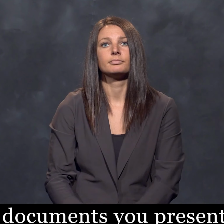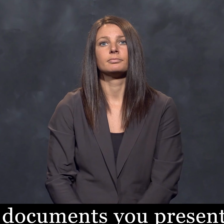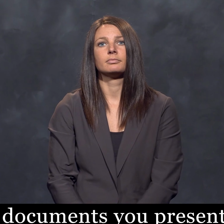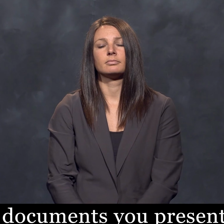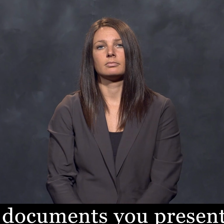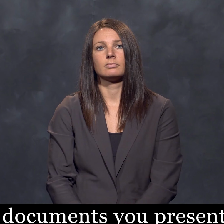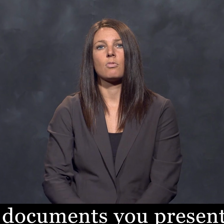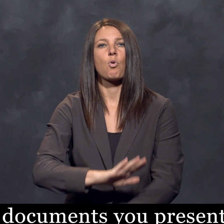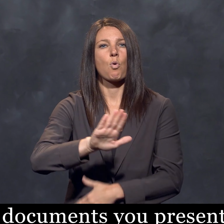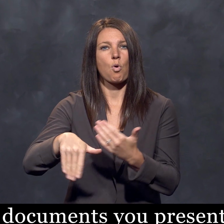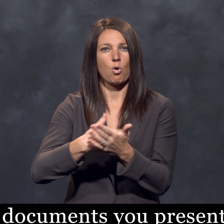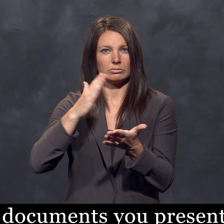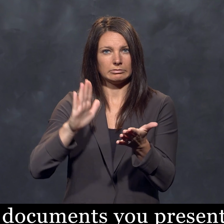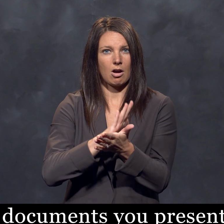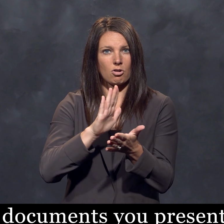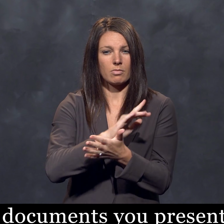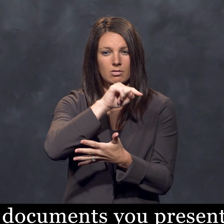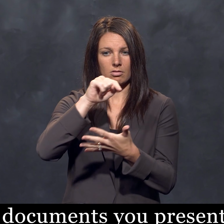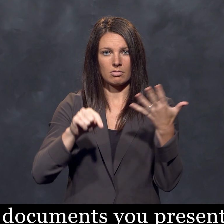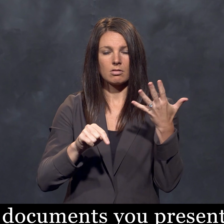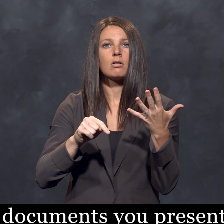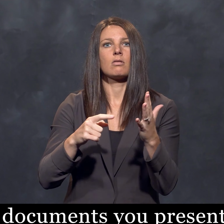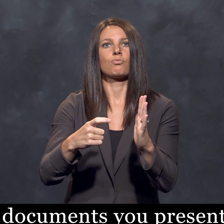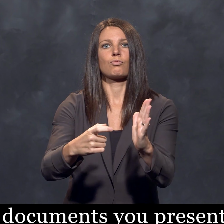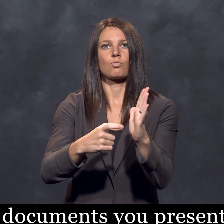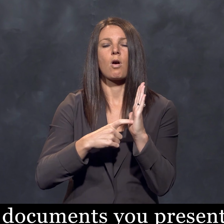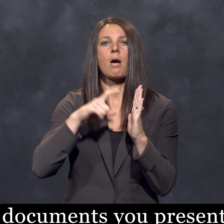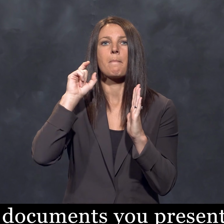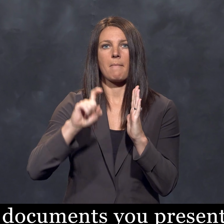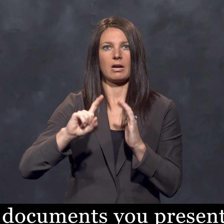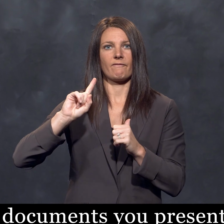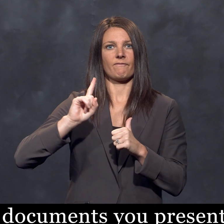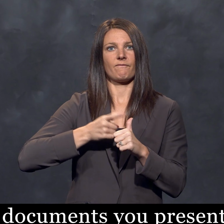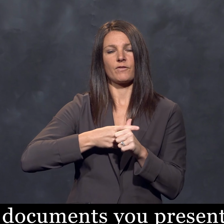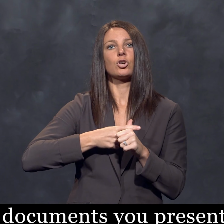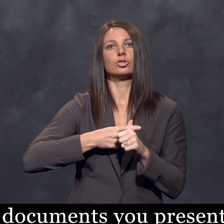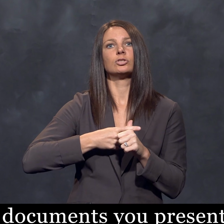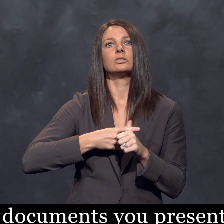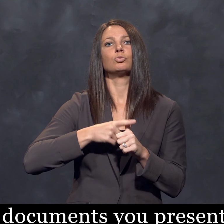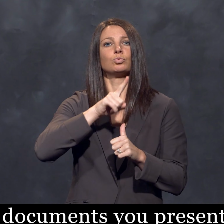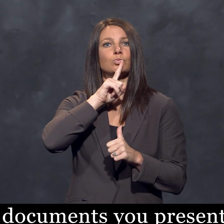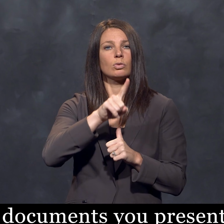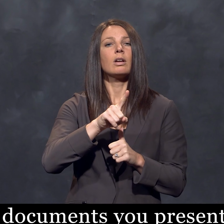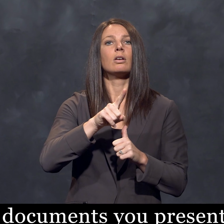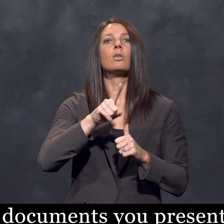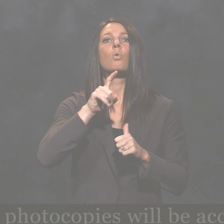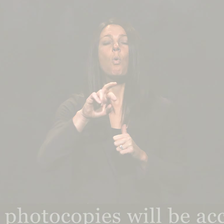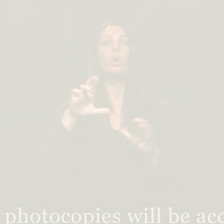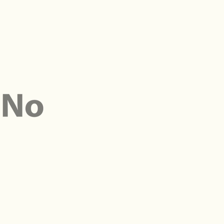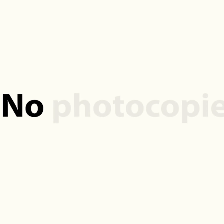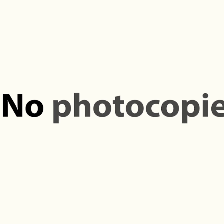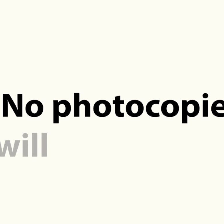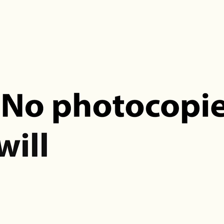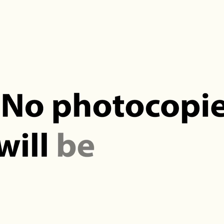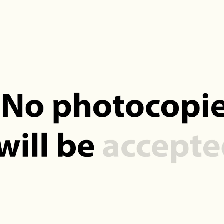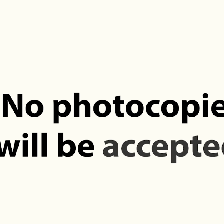All documents you present must be original versions or certified copies. No photocopies will